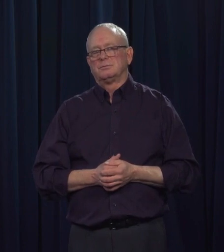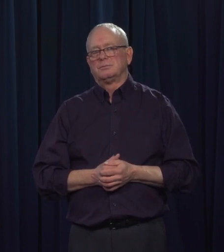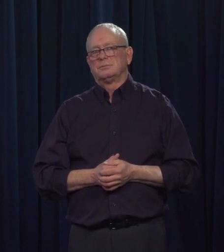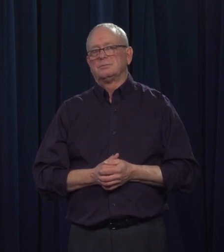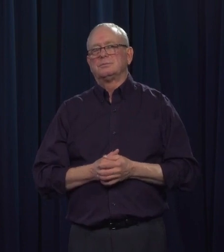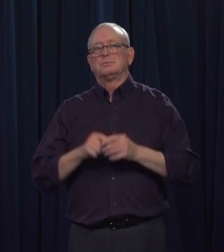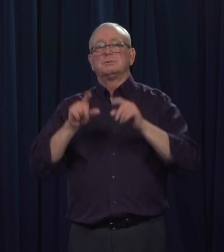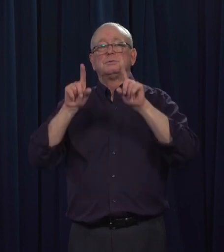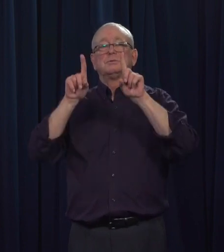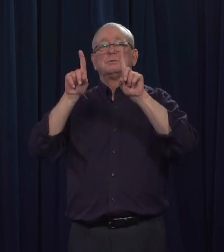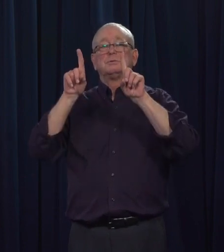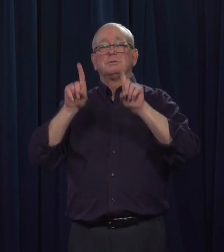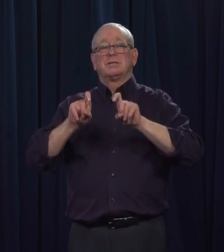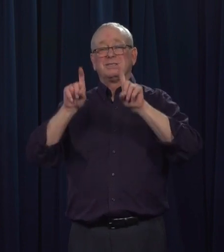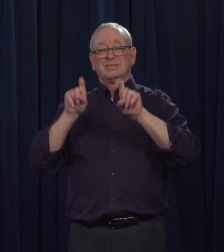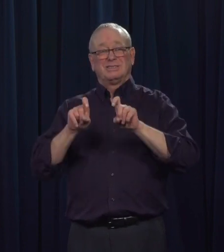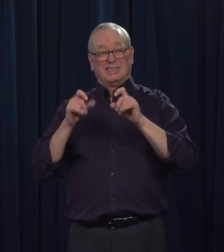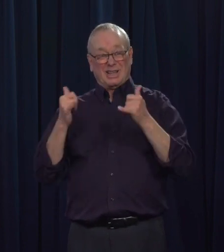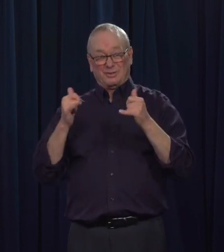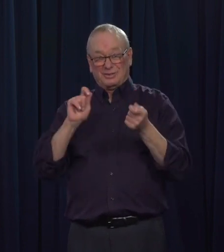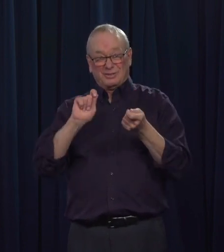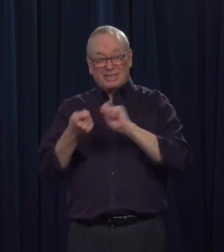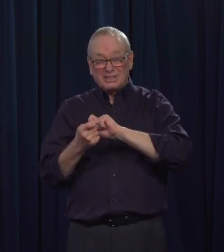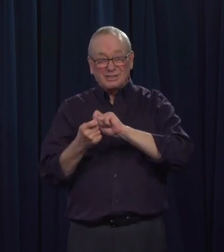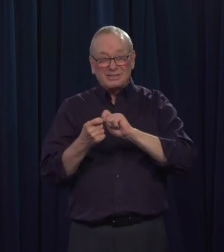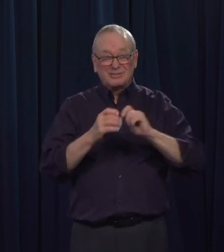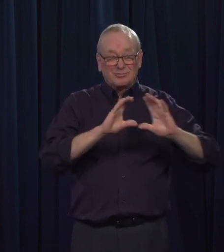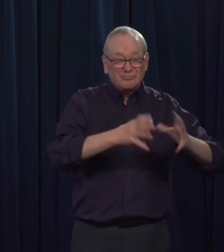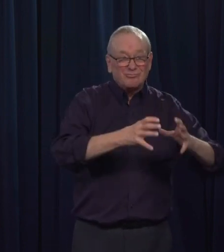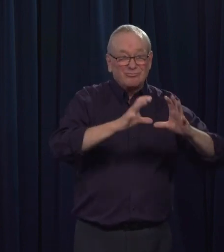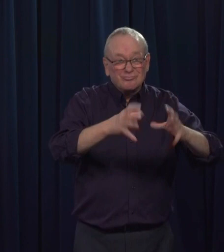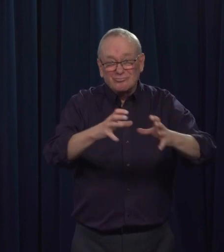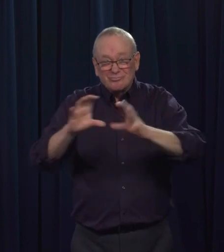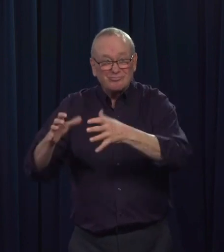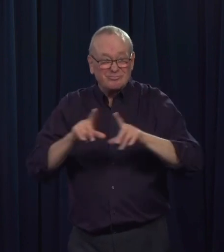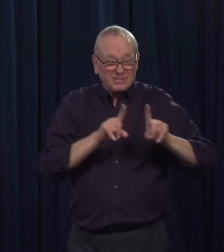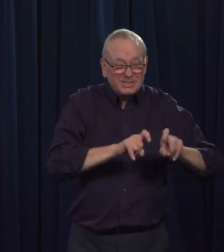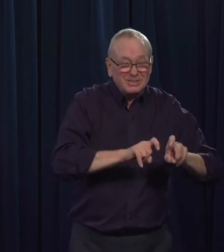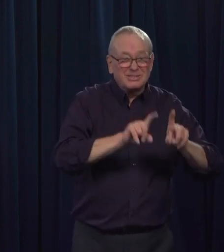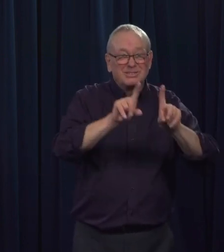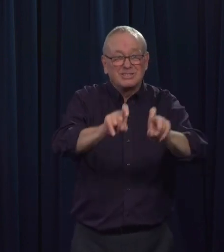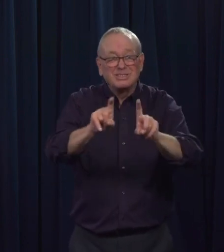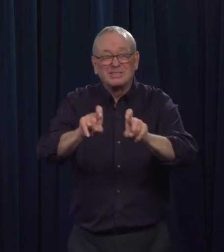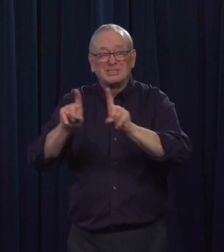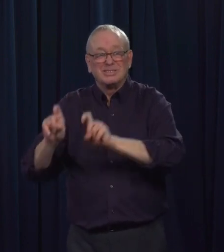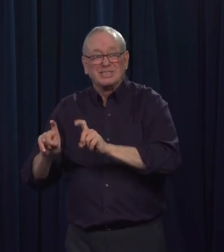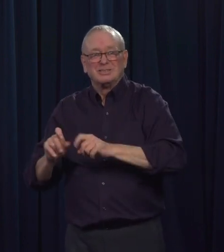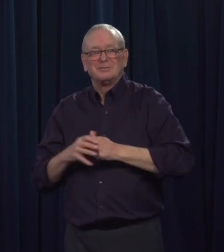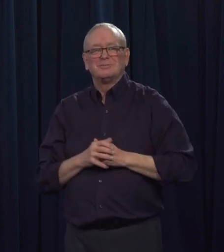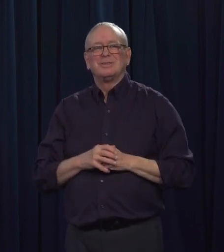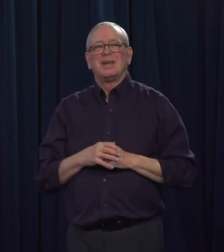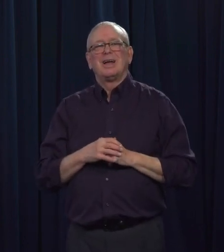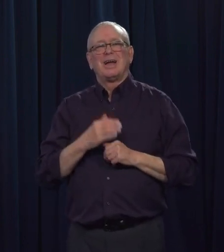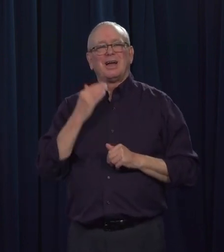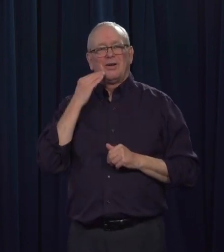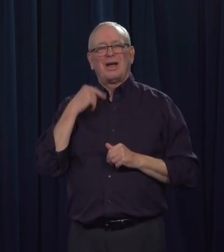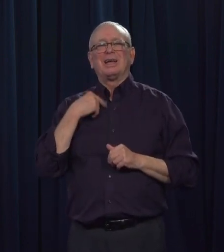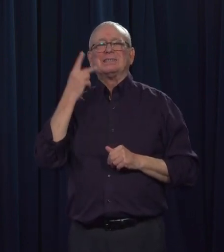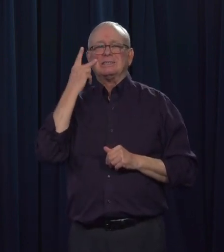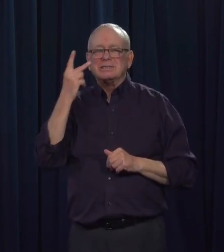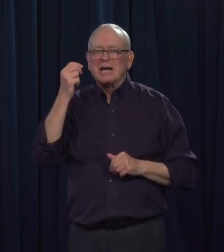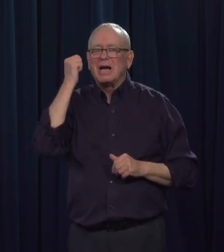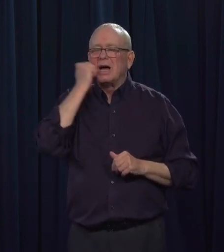days in the last week, I'm seeing online that there were about 3,000 or more tests per day in Alberta for